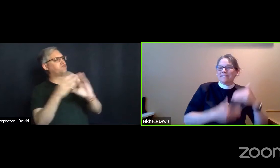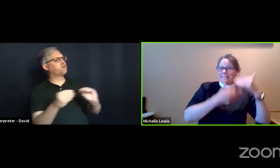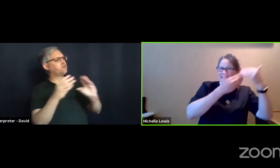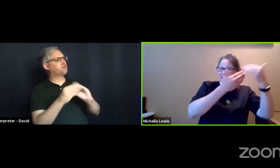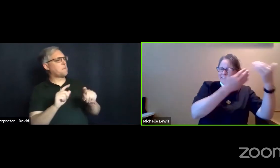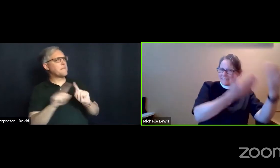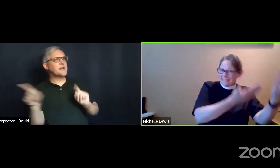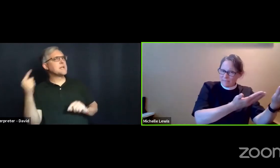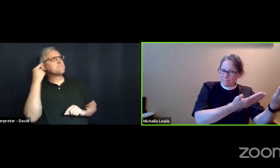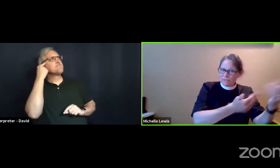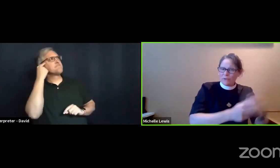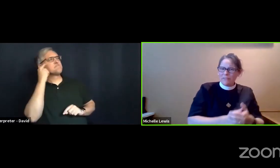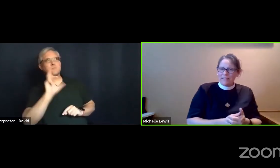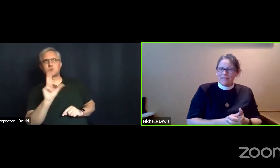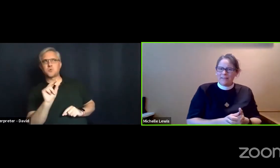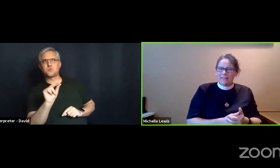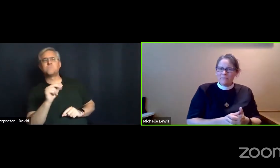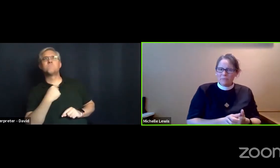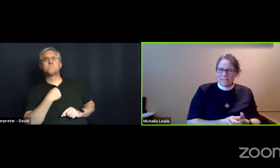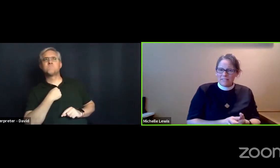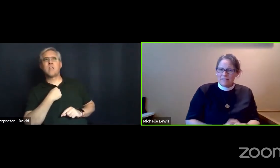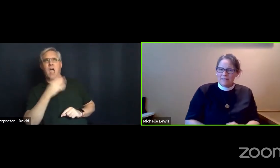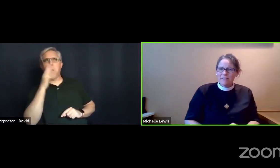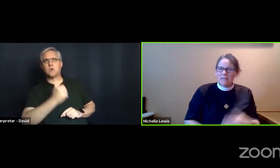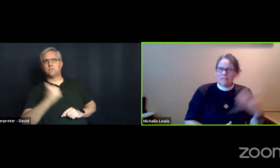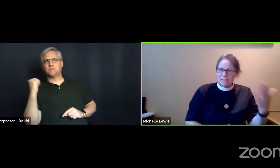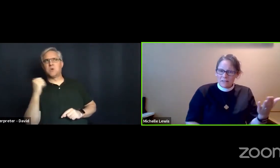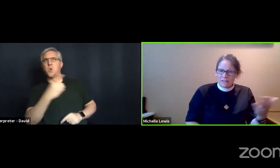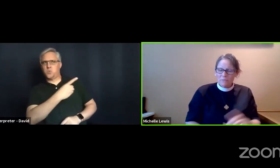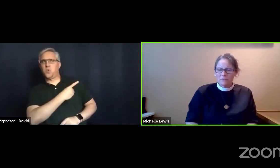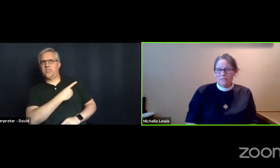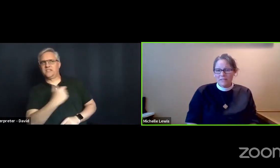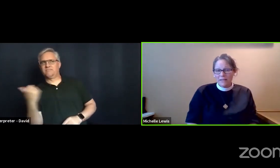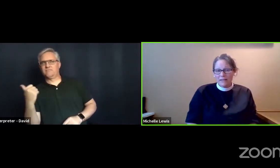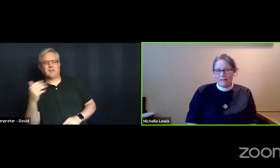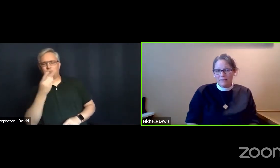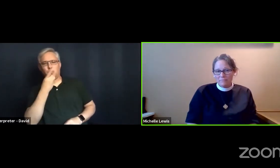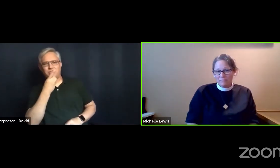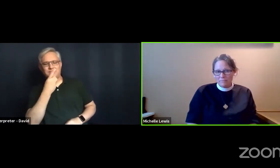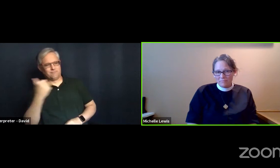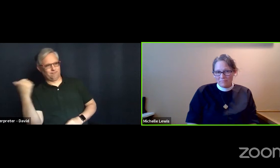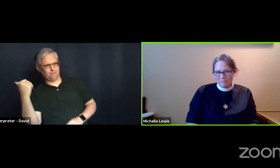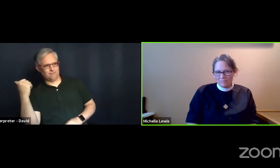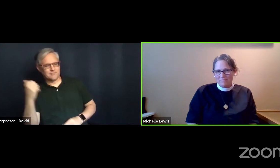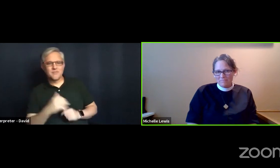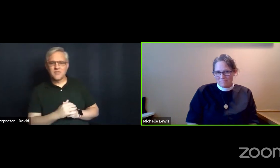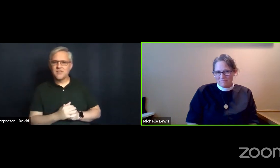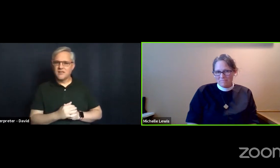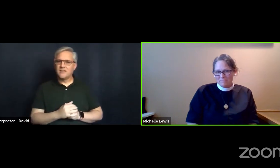to say, Dorothy, please tell us what it was like.